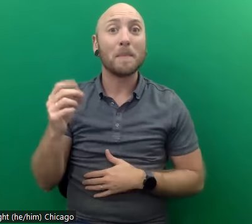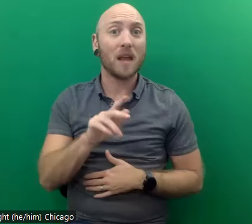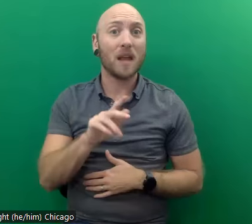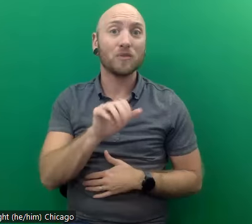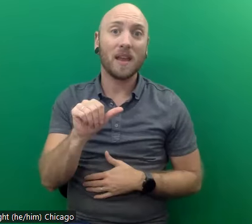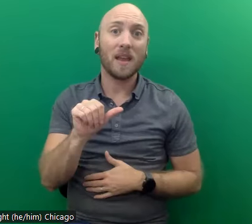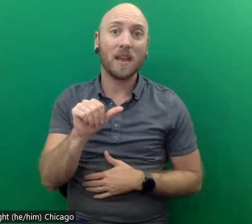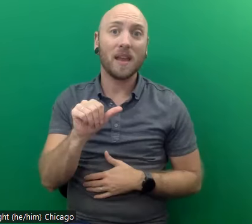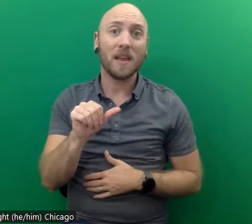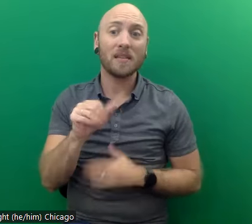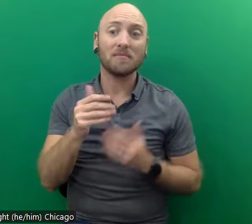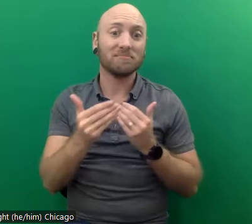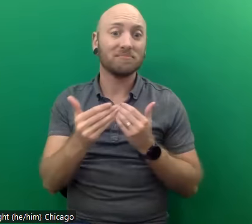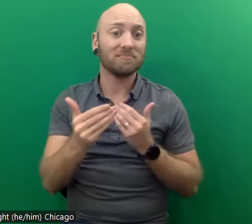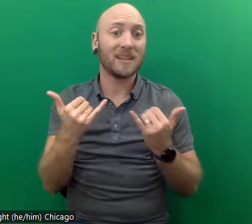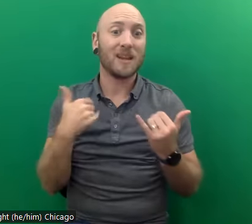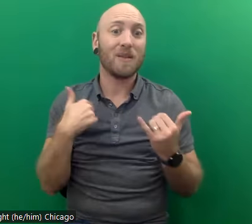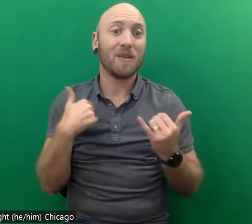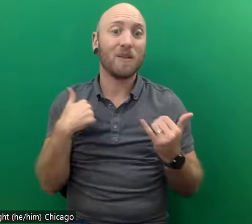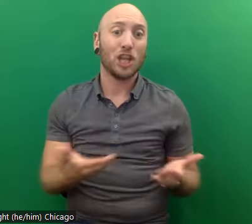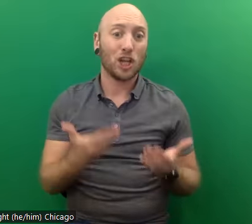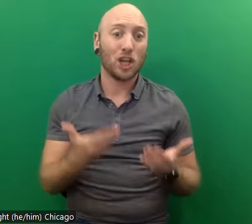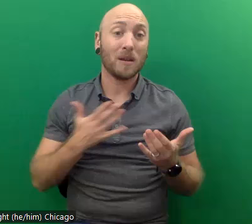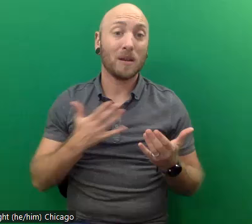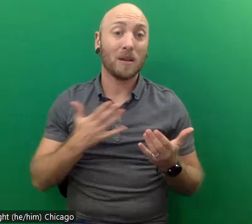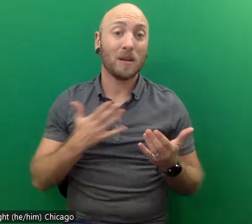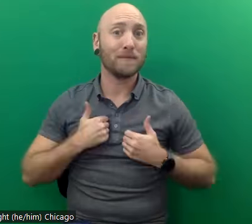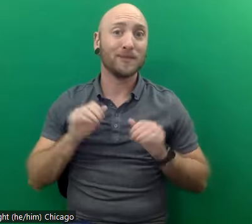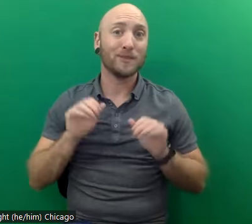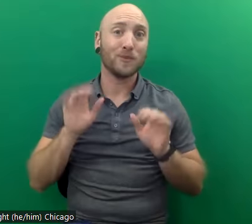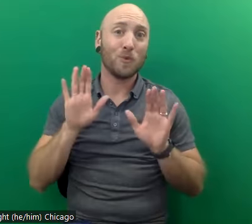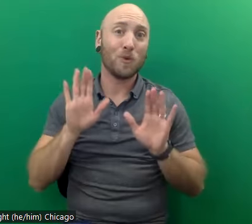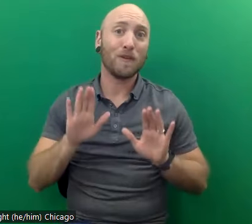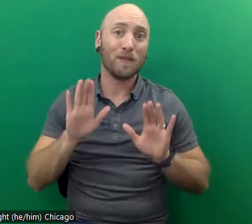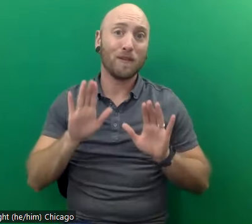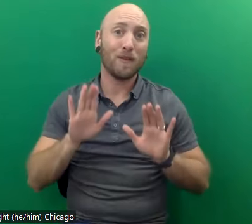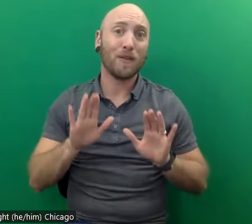I'm here and I live a wonderful life today. So thank you for letting me share.